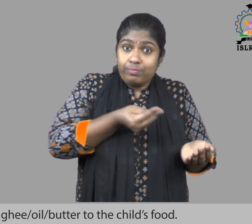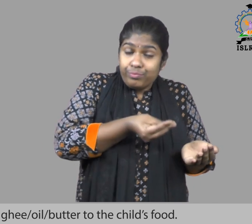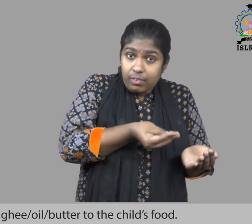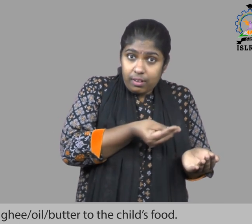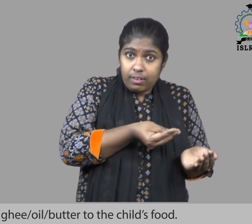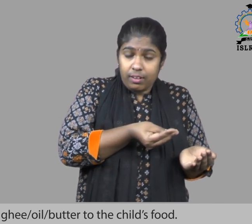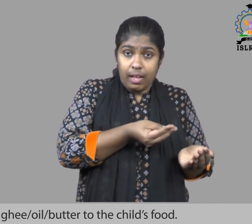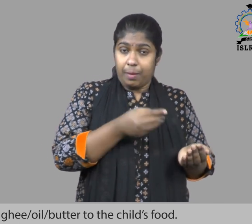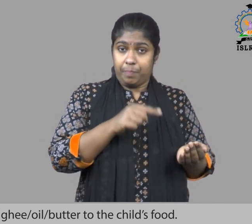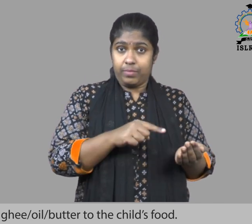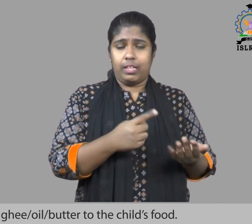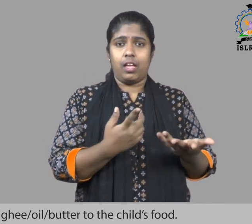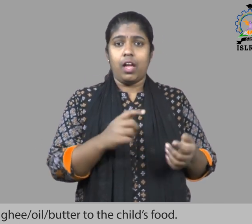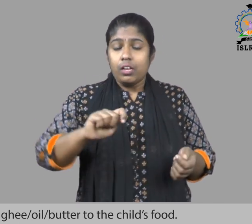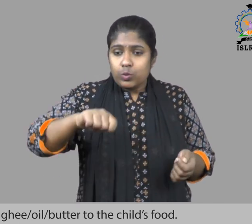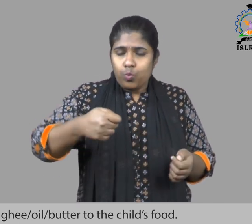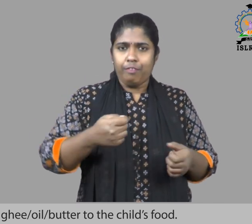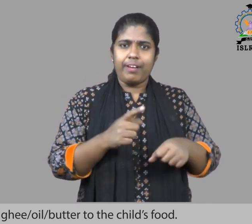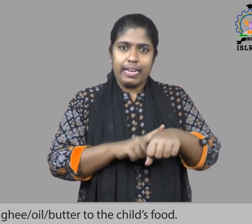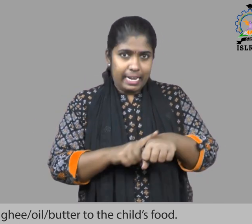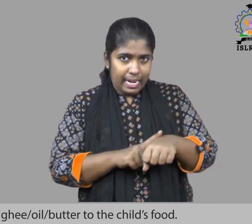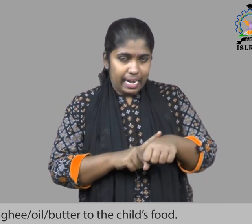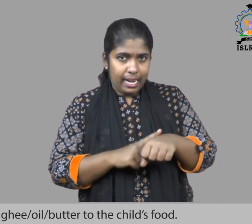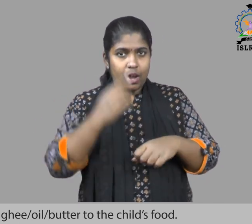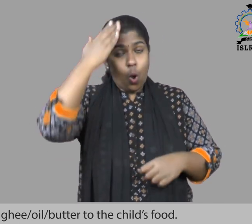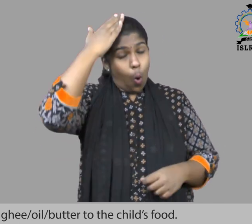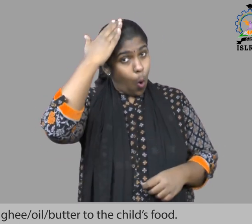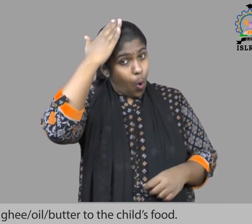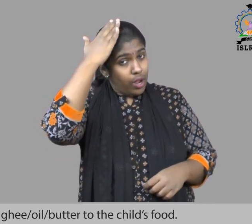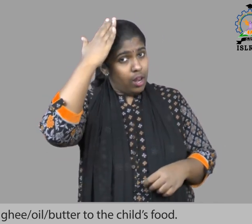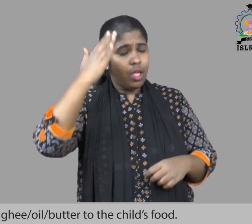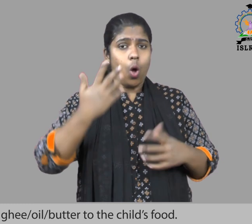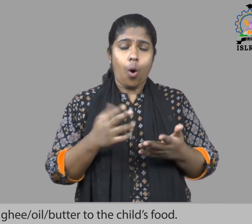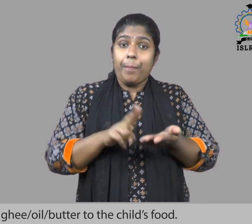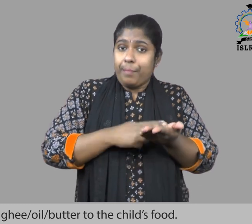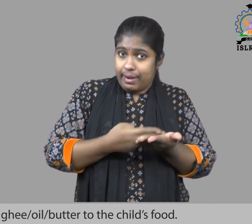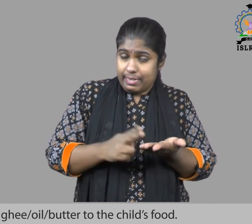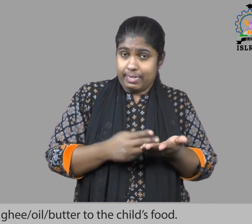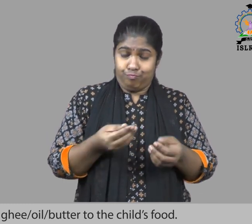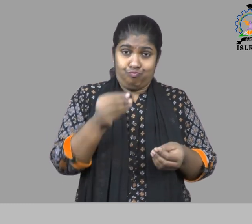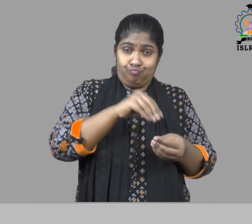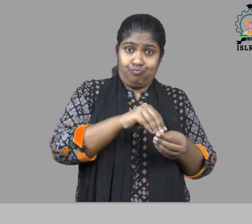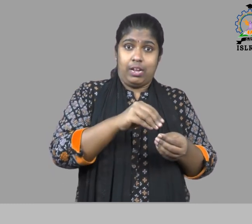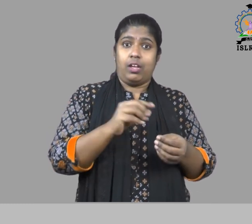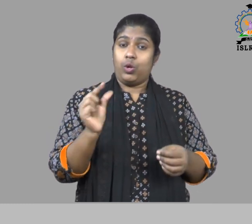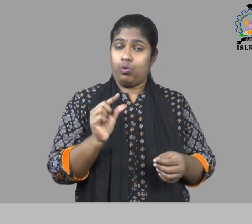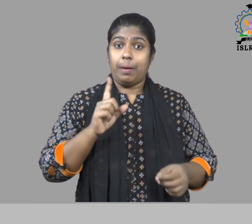Add 1 spoon of ghee, oil, butter to the child's food.